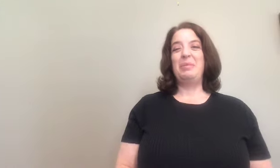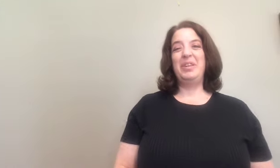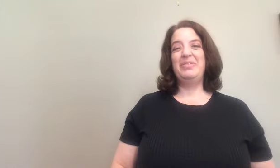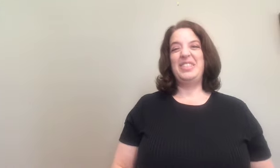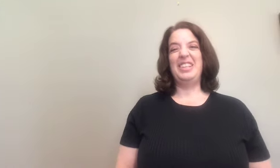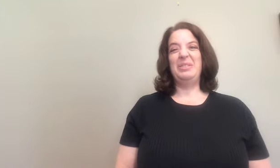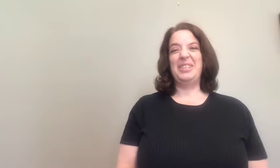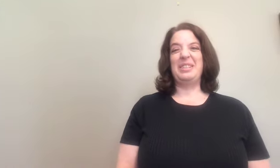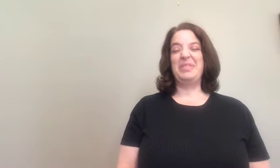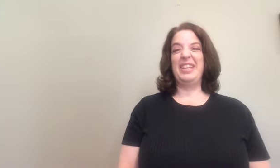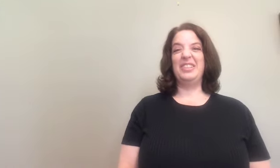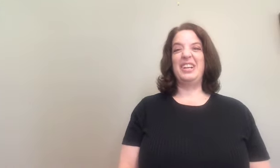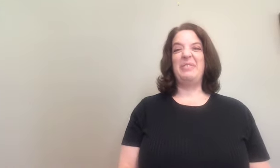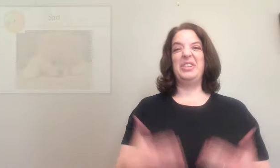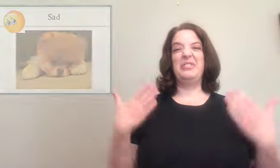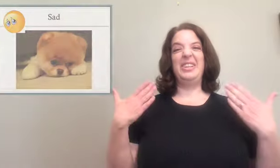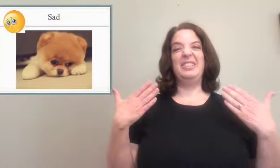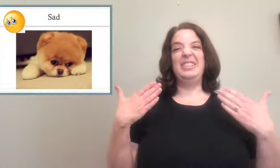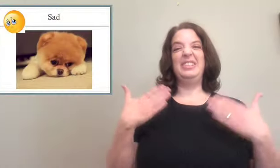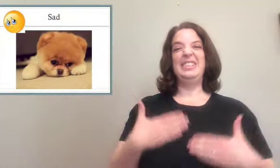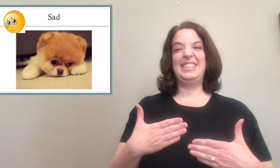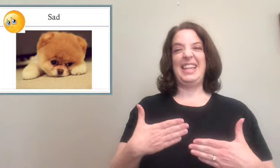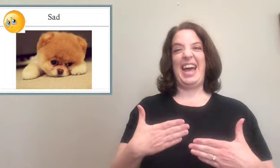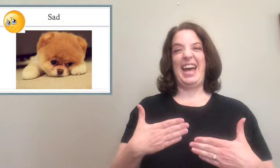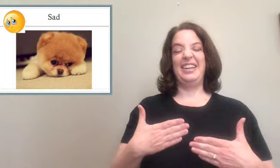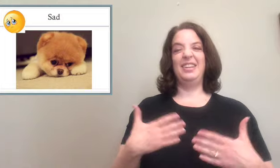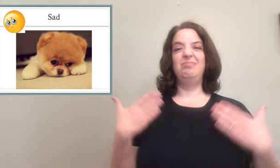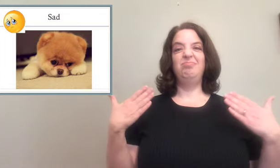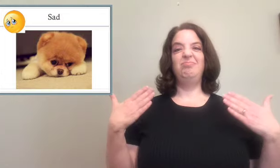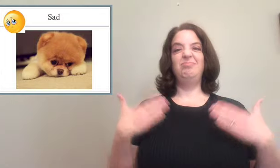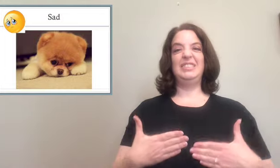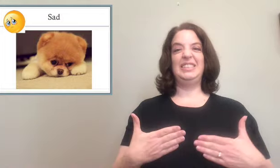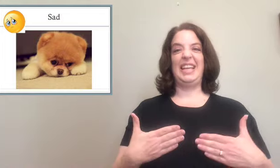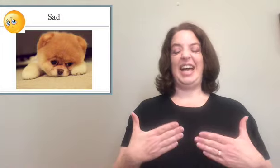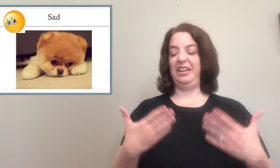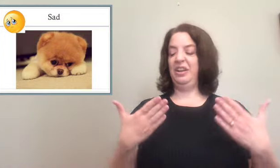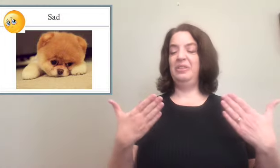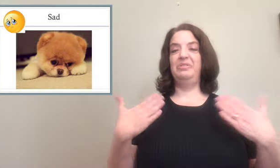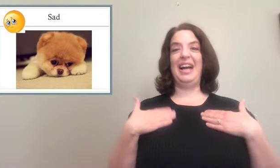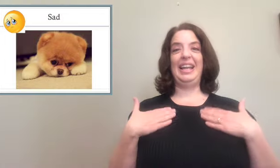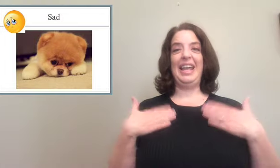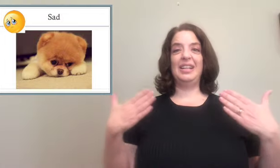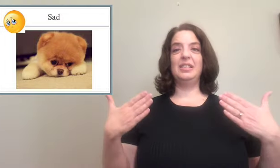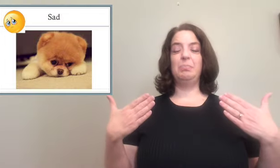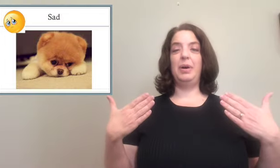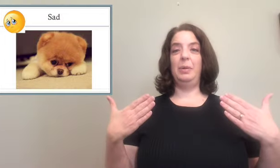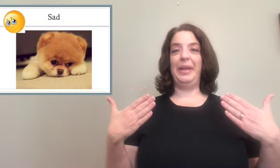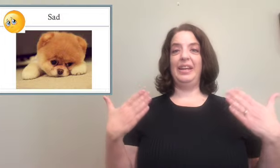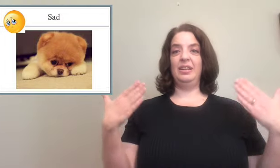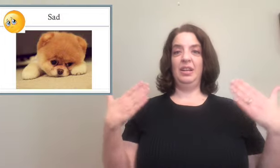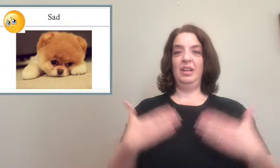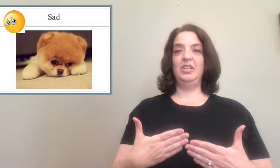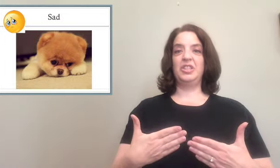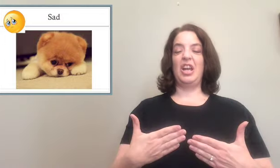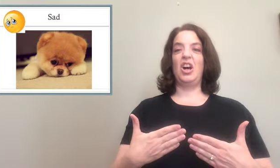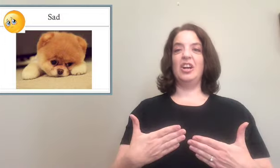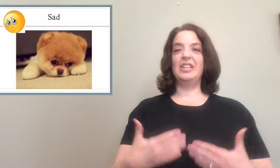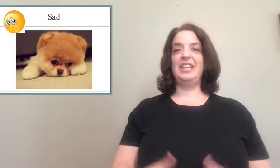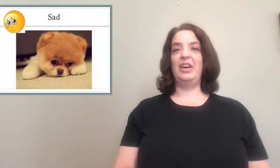you're dealing with something in your life and you're feeling a little sad. Sad. Flat hands, palm in, just kind of arc down in